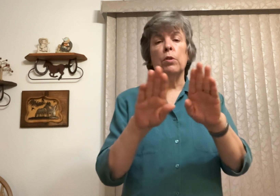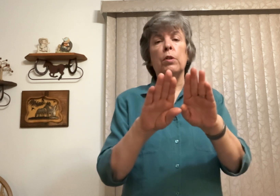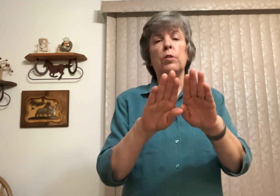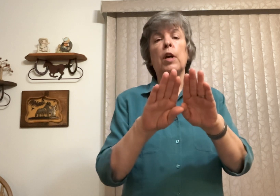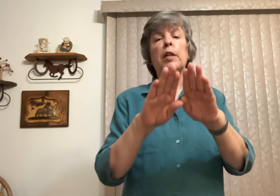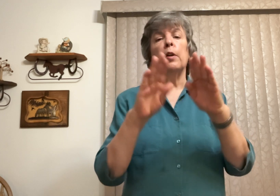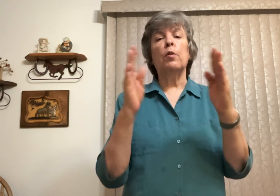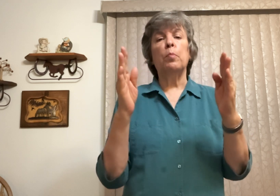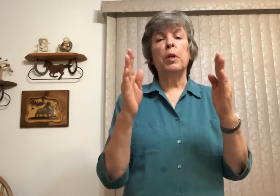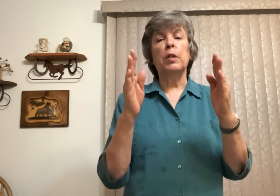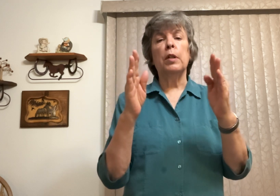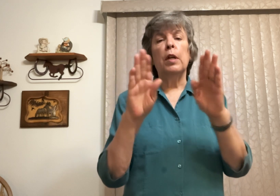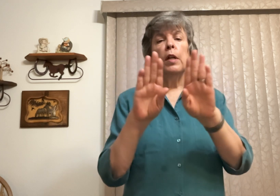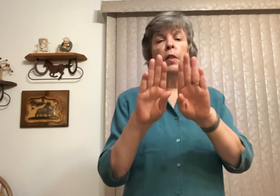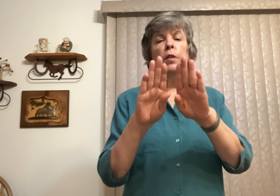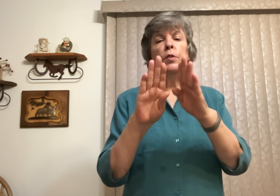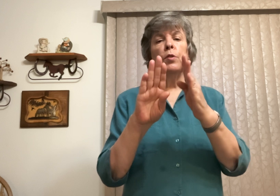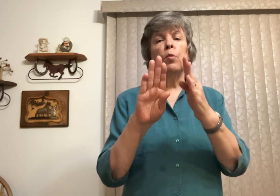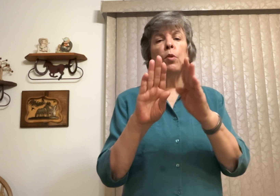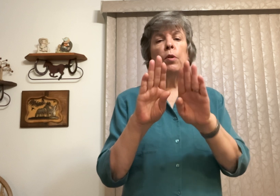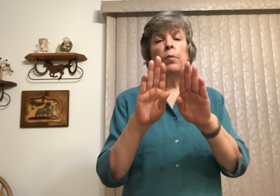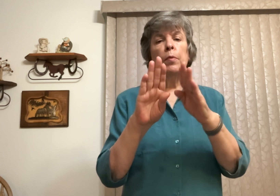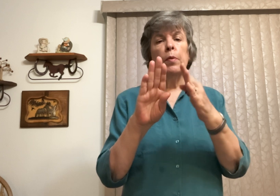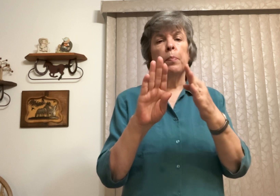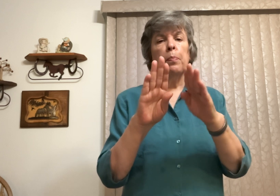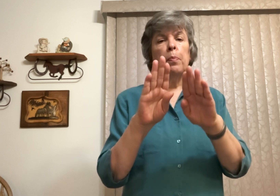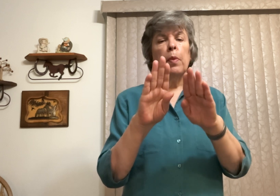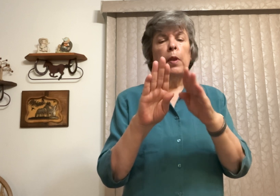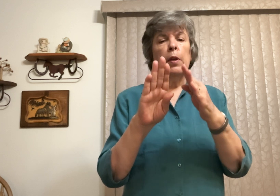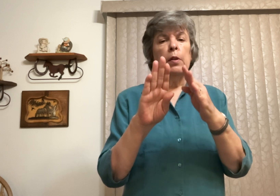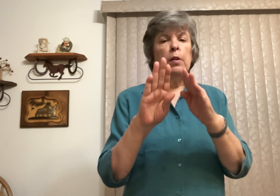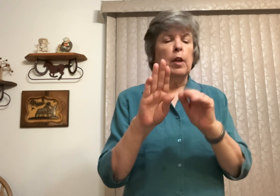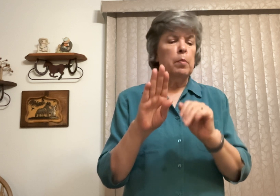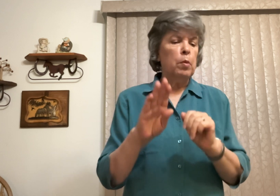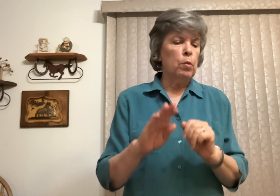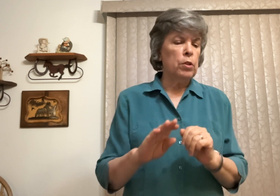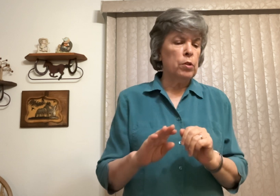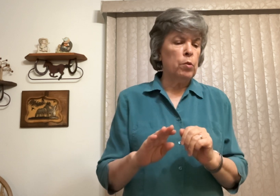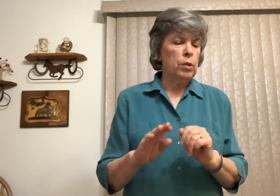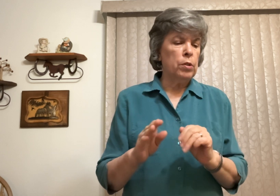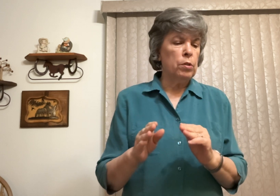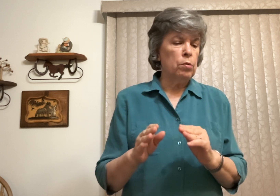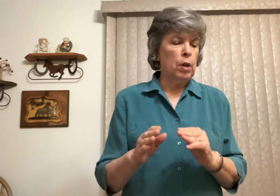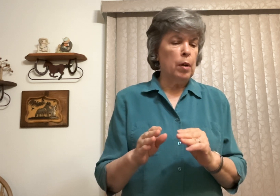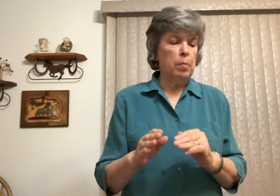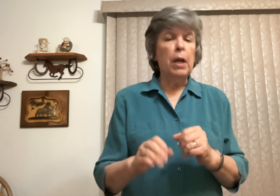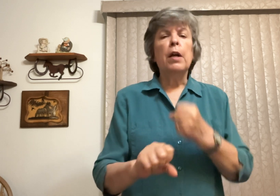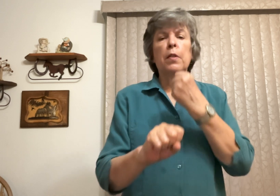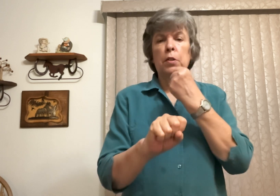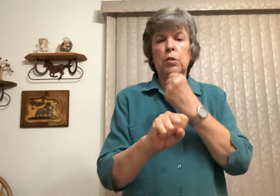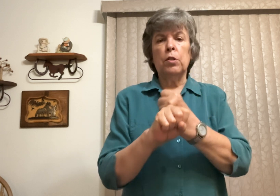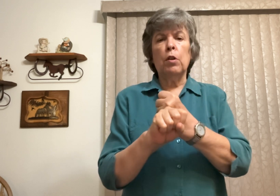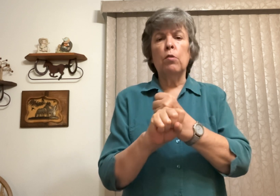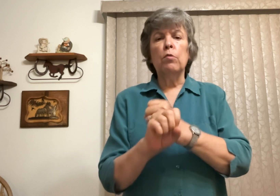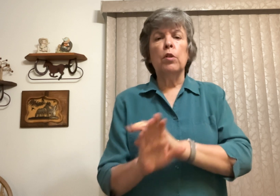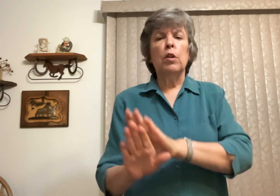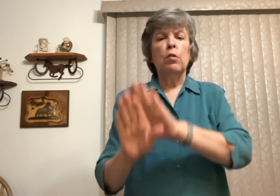could sign open the door. Okay, but we're just going to do the stone